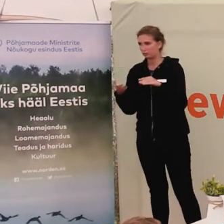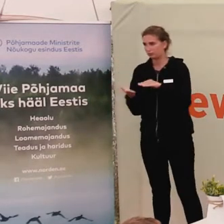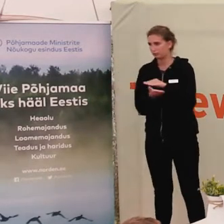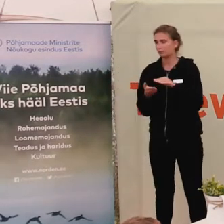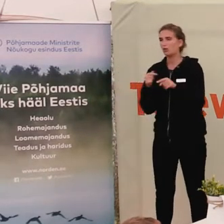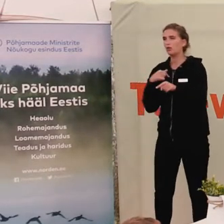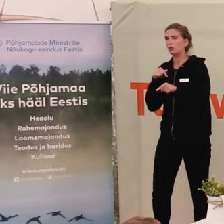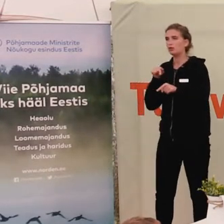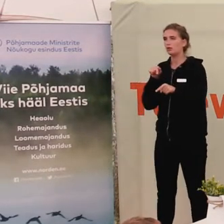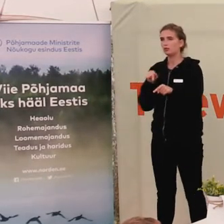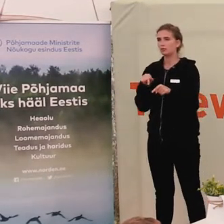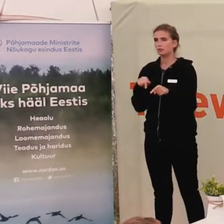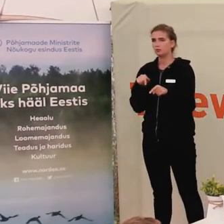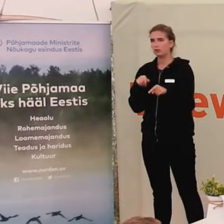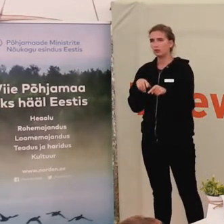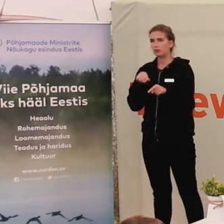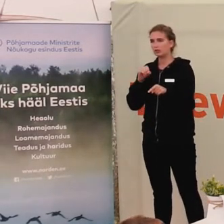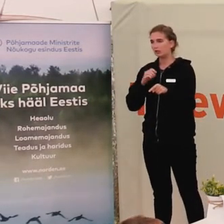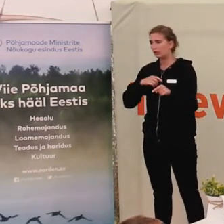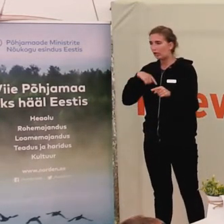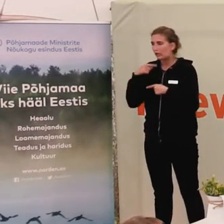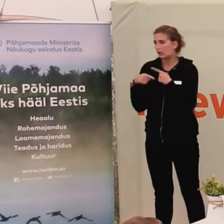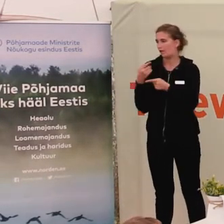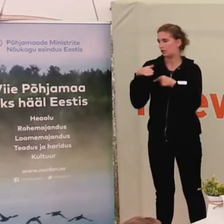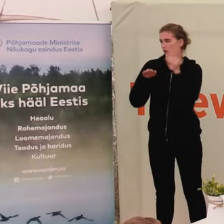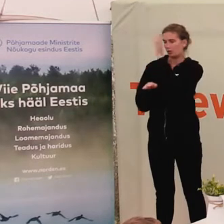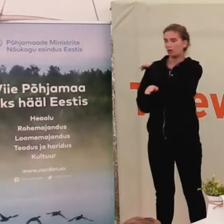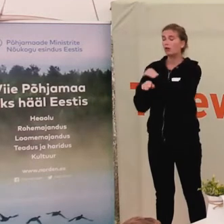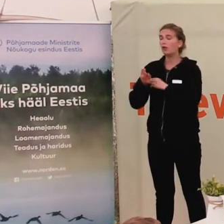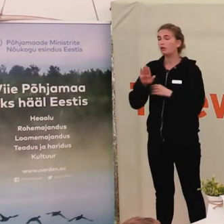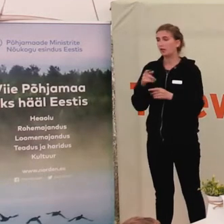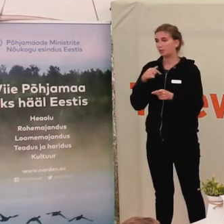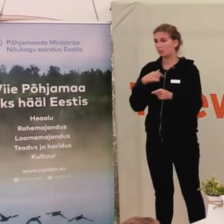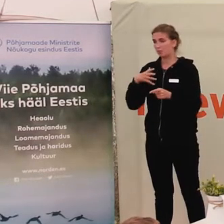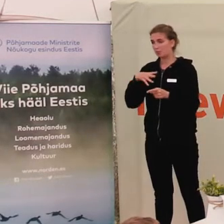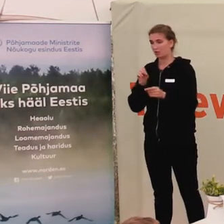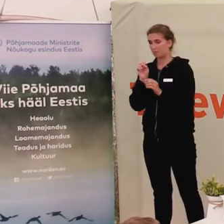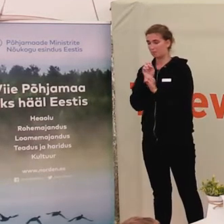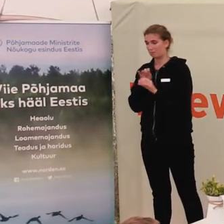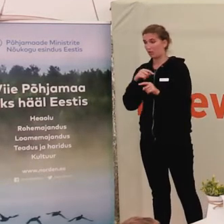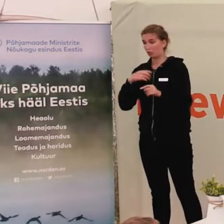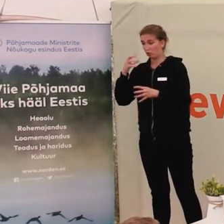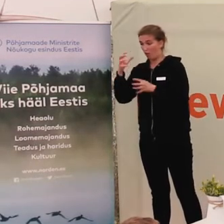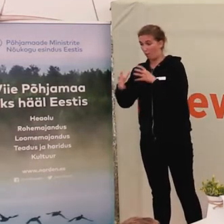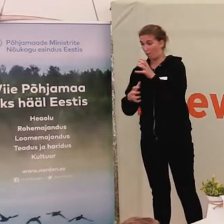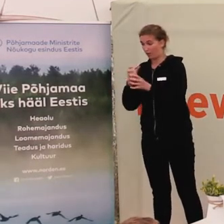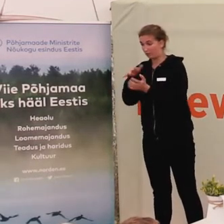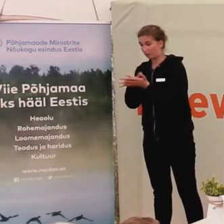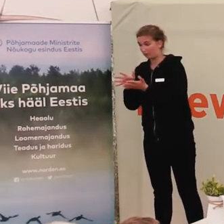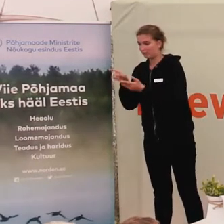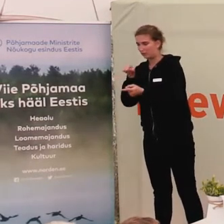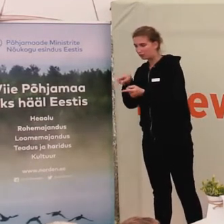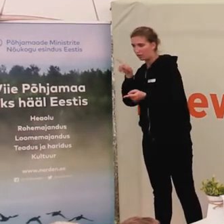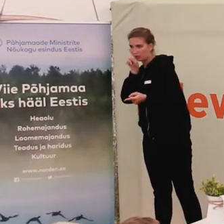called Eternally Yours. And the foundation idea is that whenever we are destroying the planet, we should enjoy